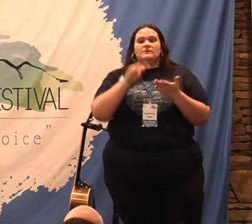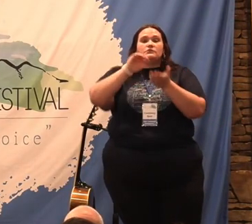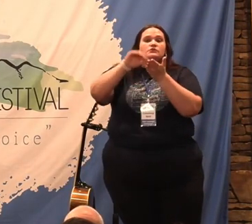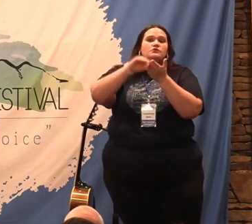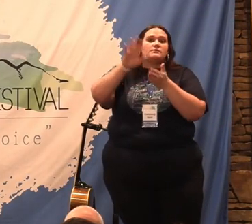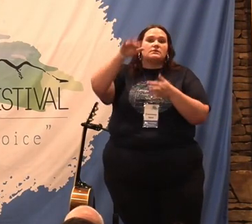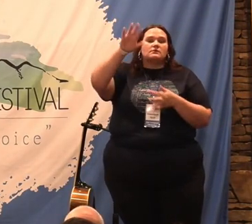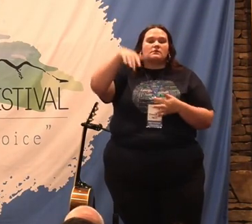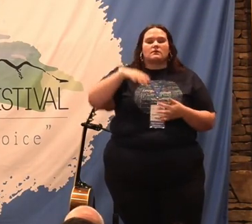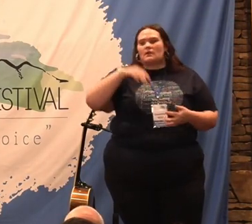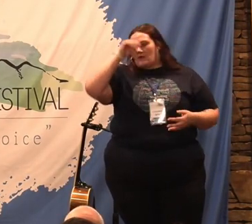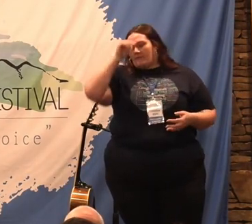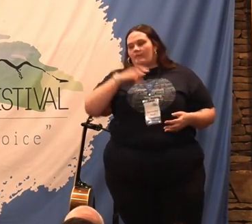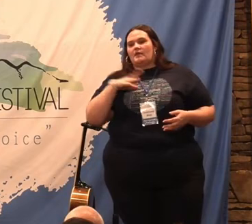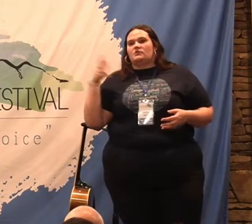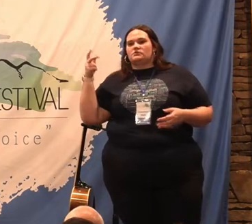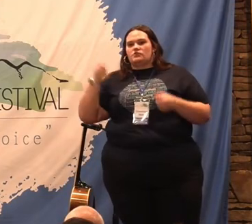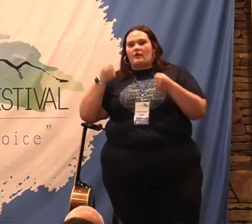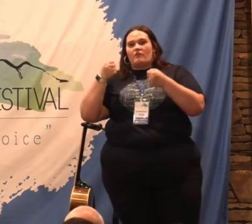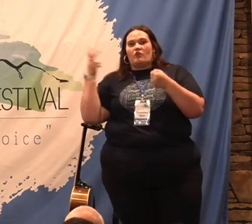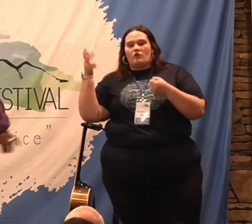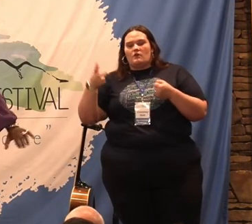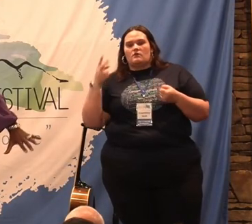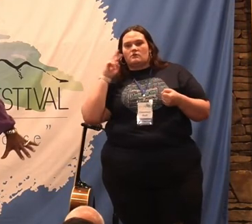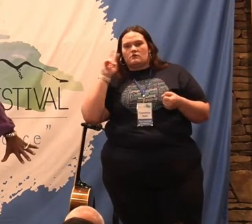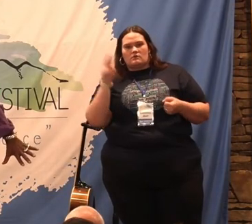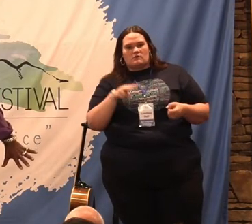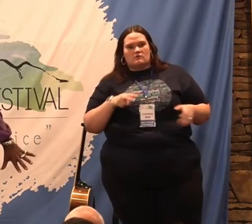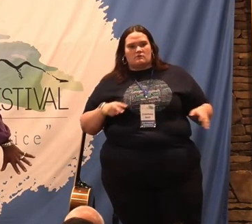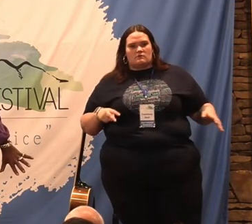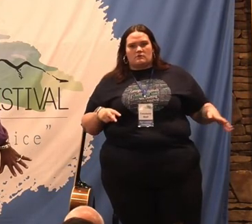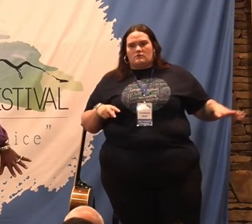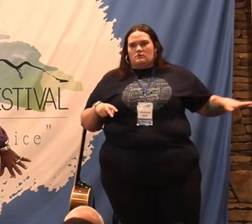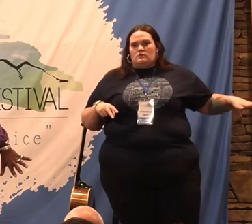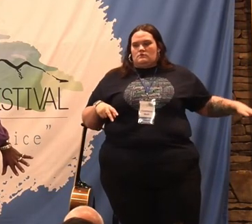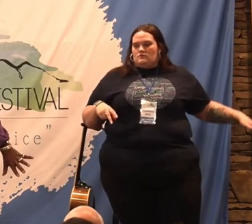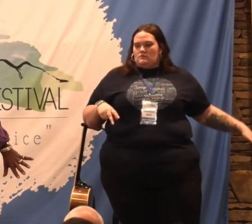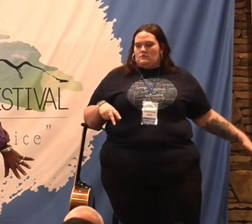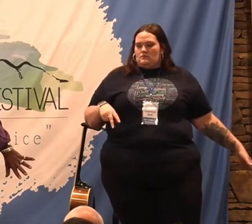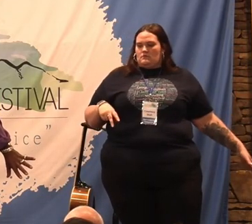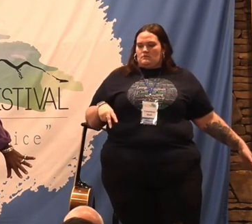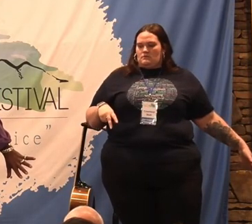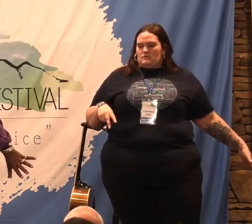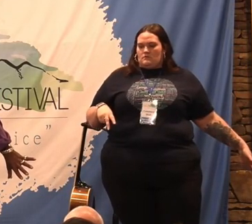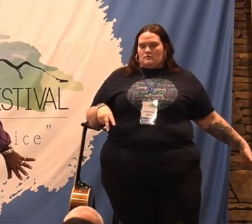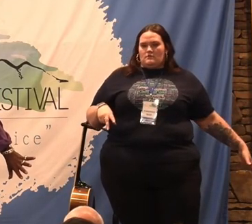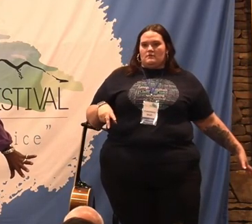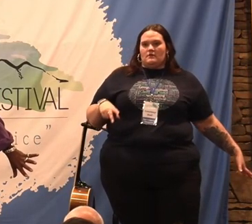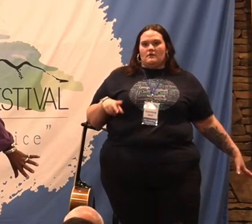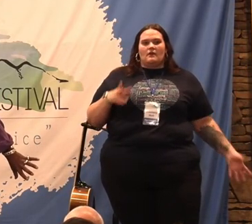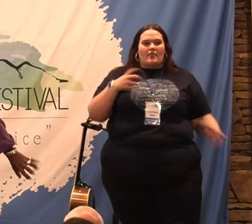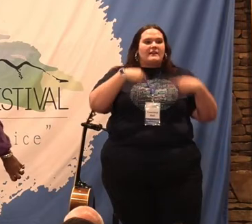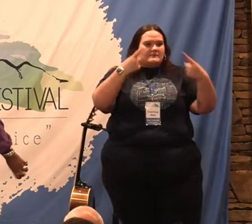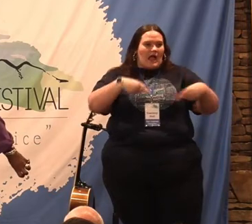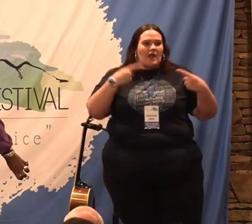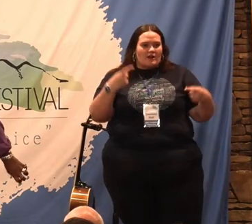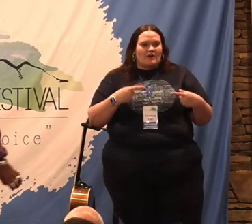Excuse me. The fellow driving the car looks at us, reaches back, pinches the rear tire of the